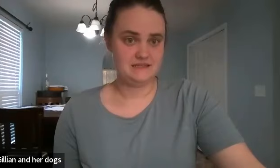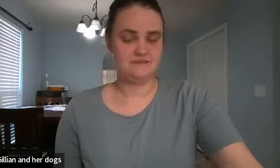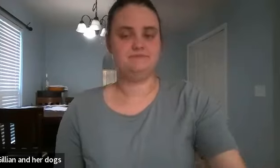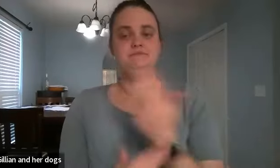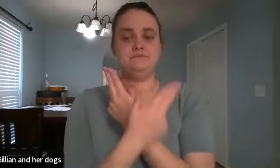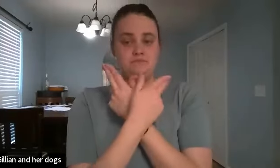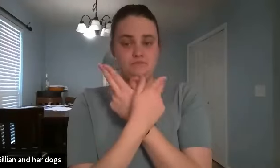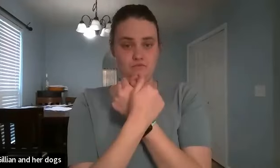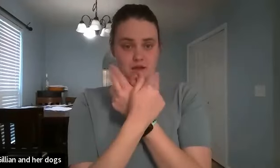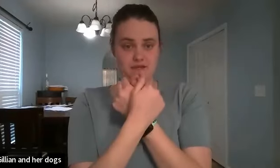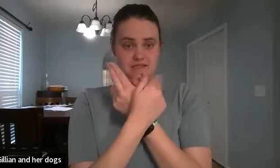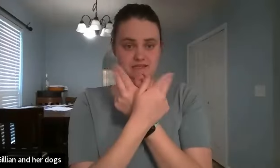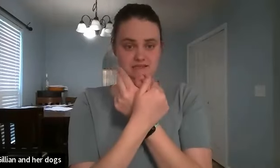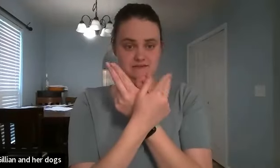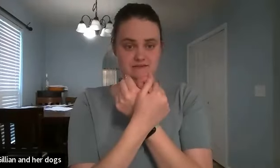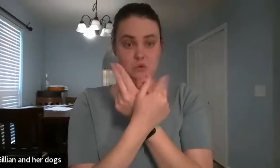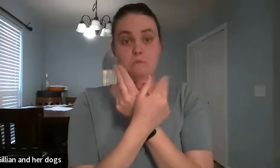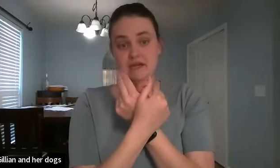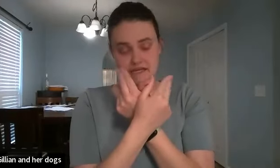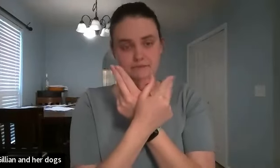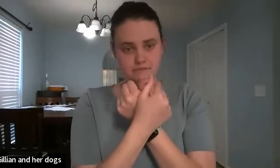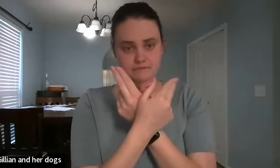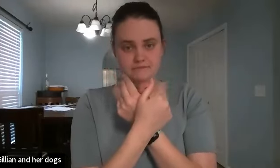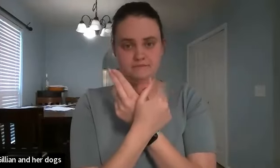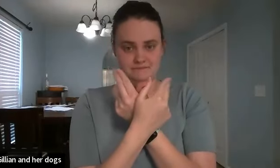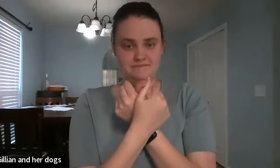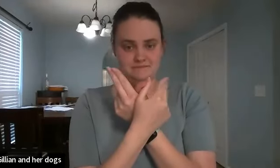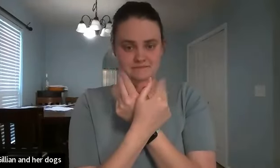Rabbit. Rabbit. Or bunny.